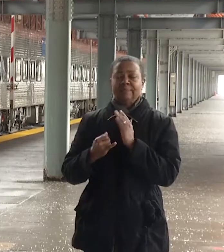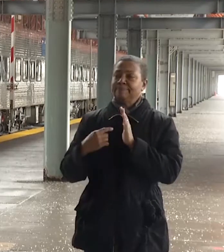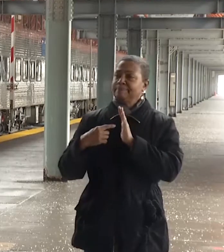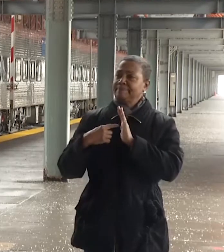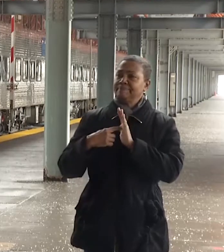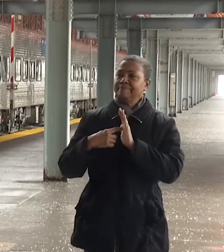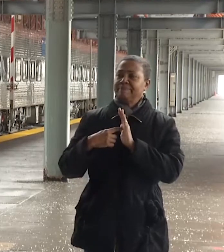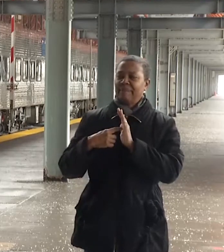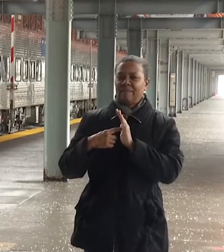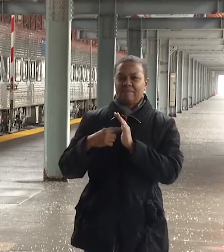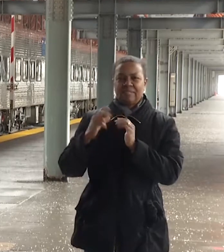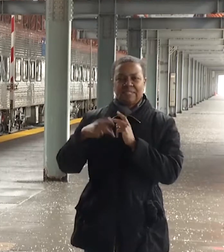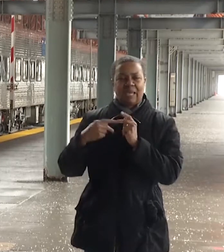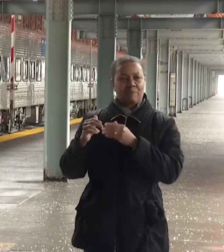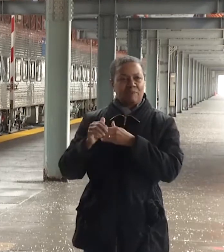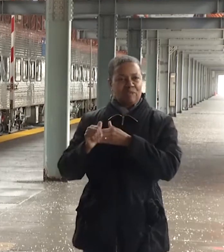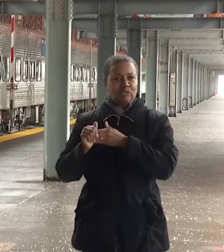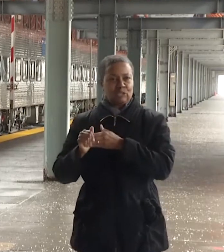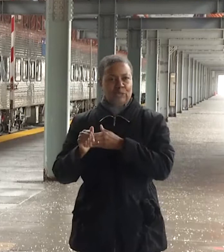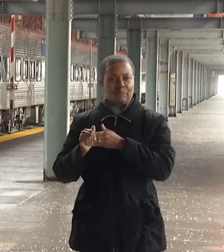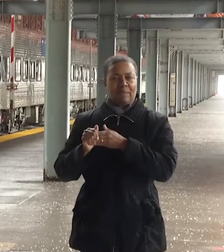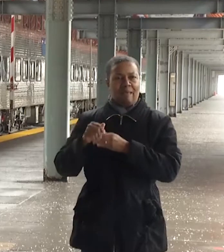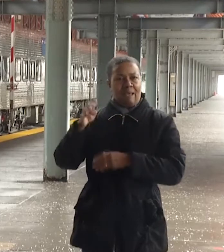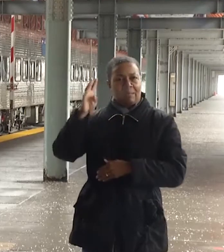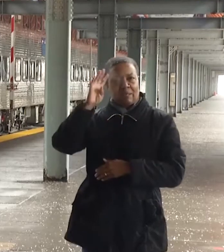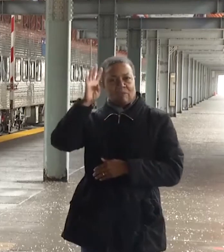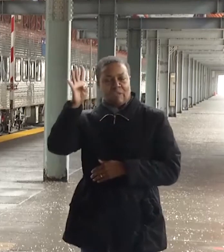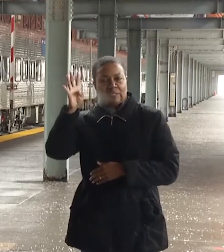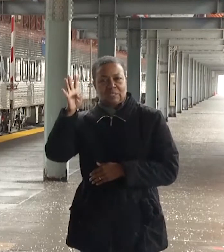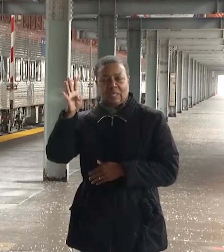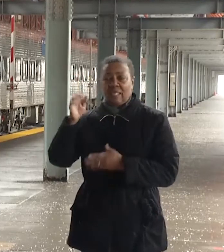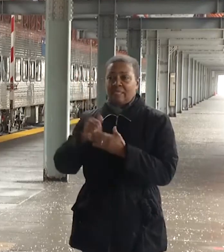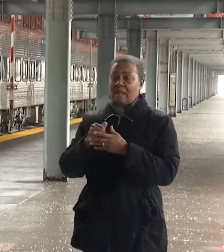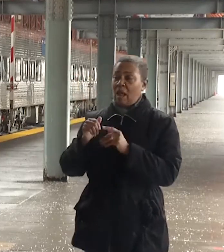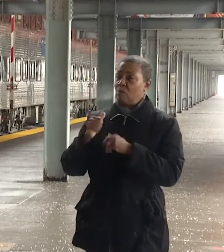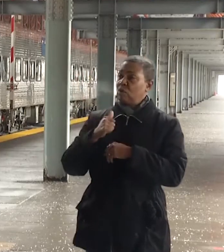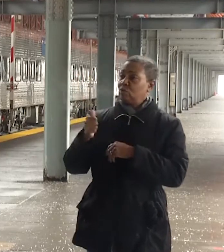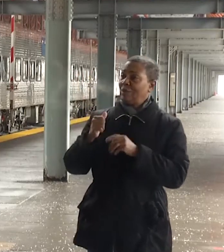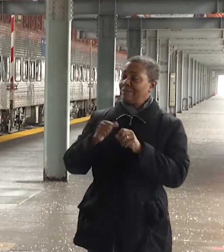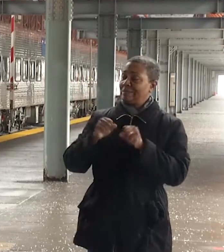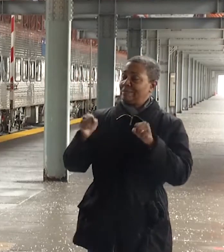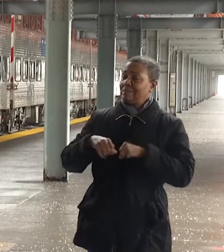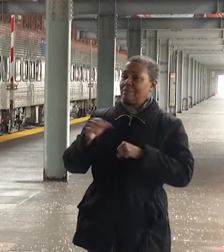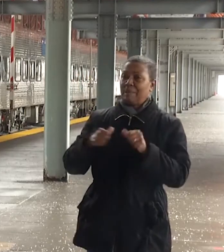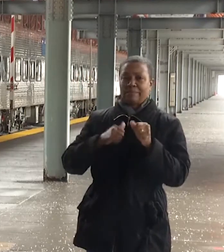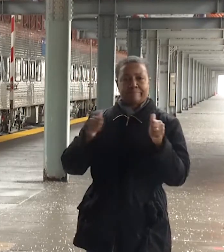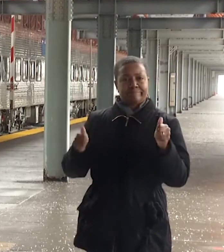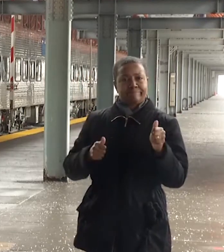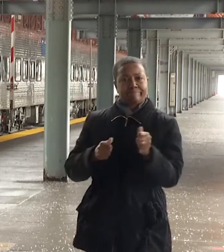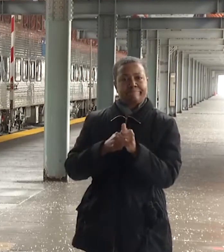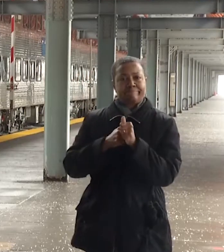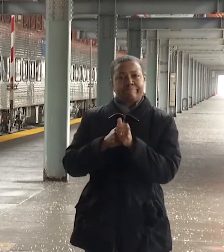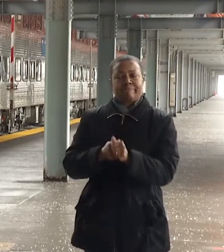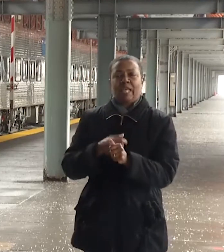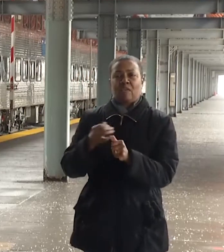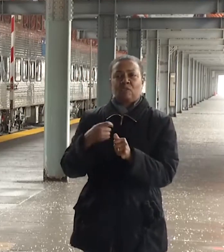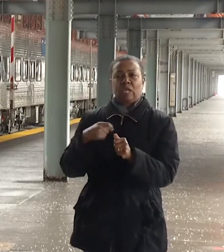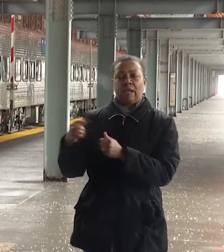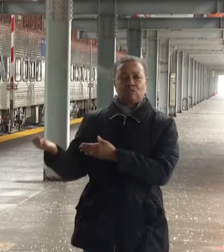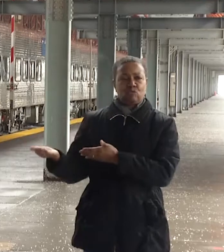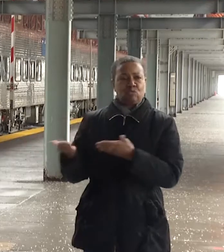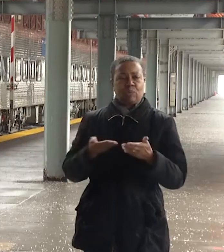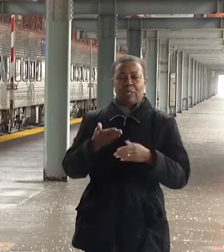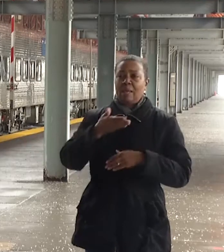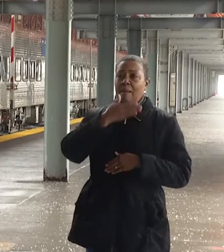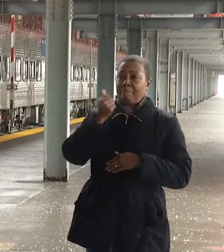of the kind of leadership and innovation that our transit system must pursue if we are to bring